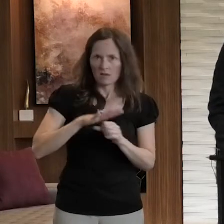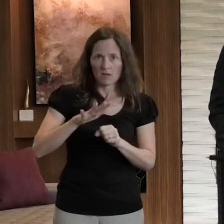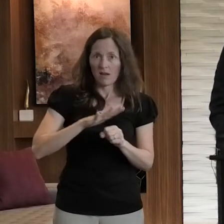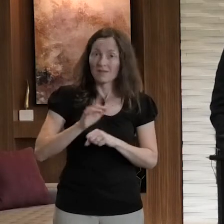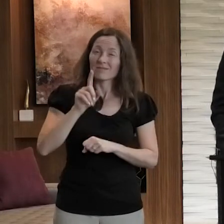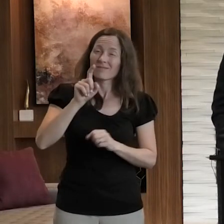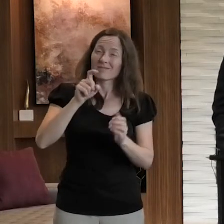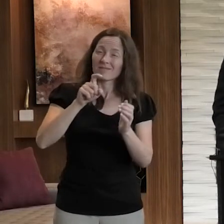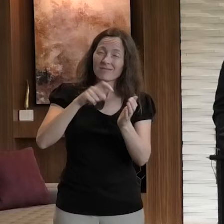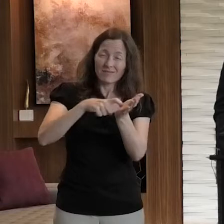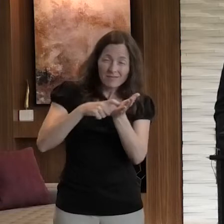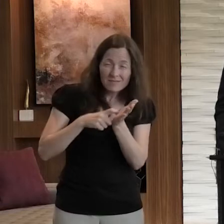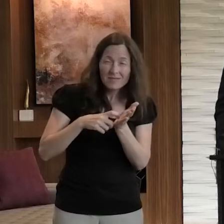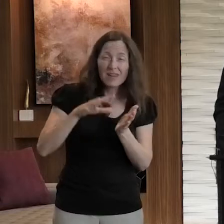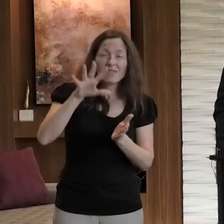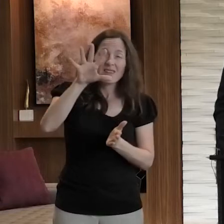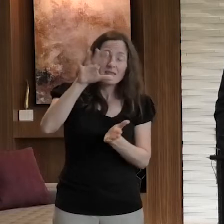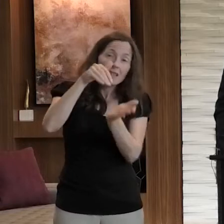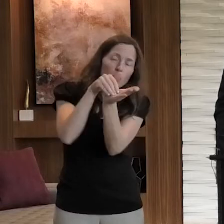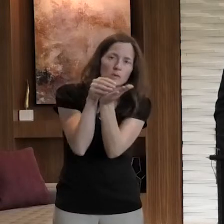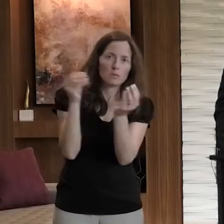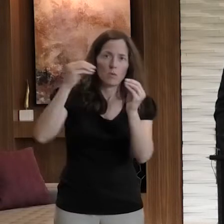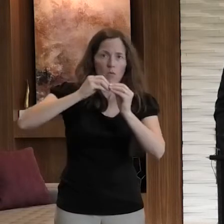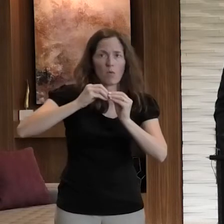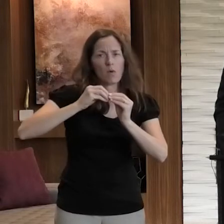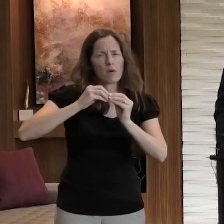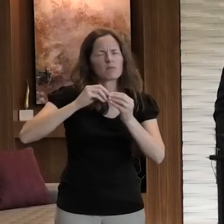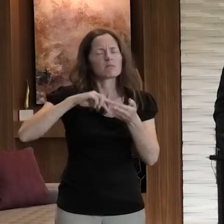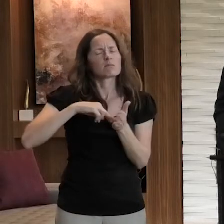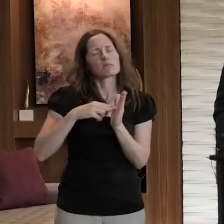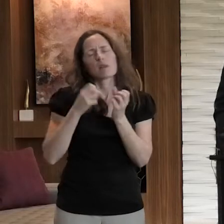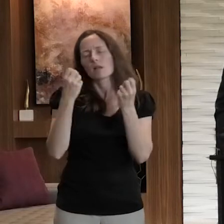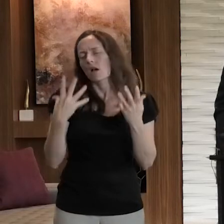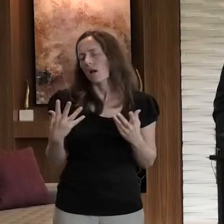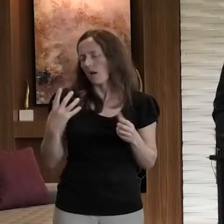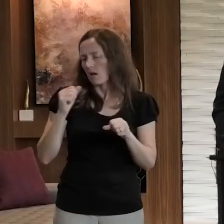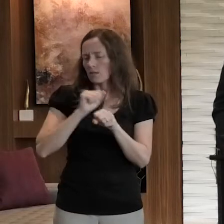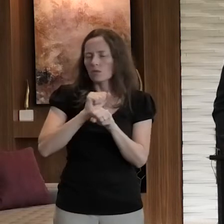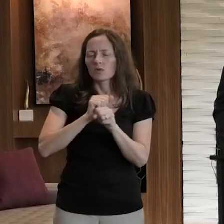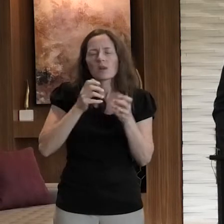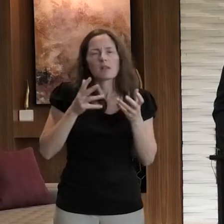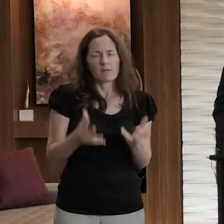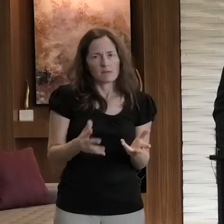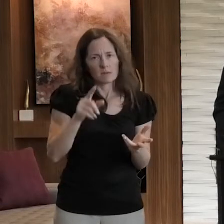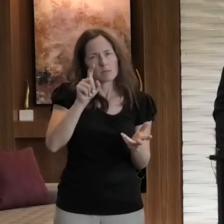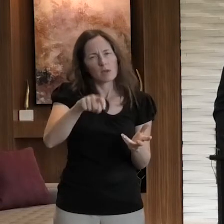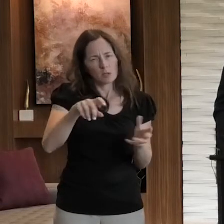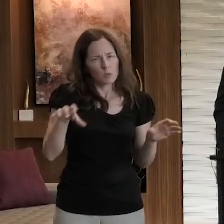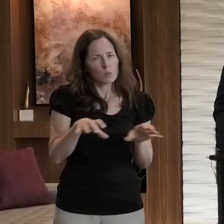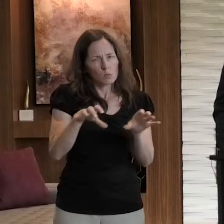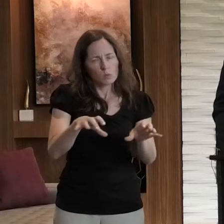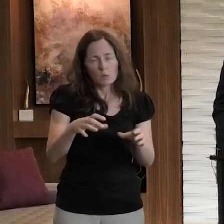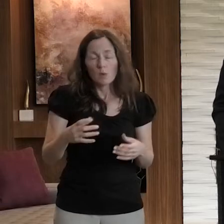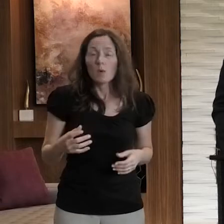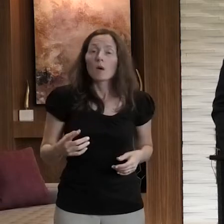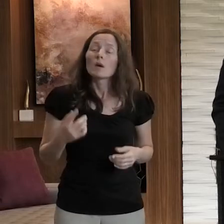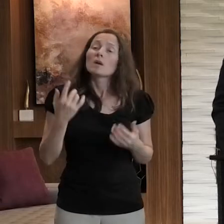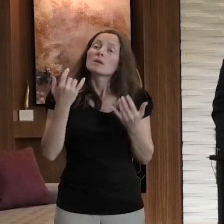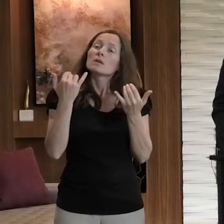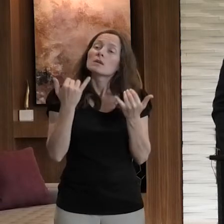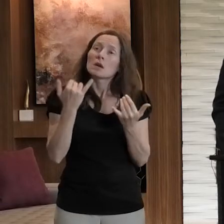have so much work to do. And when we look at a program like Live Where You